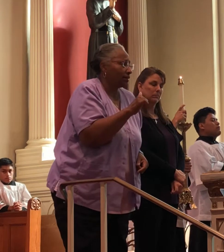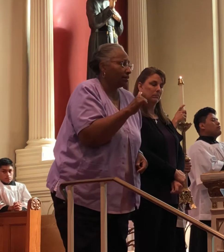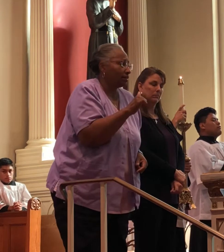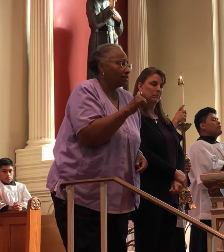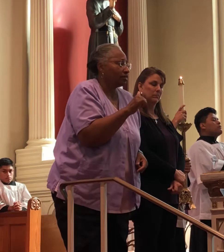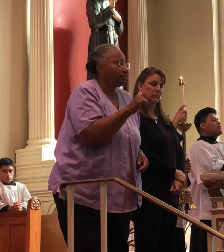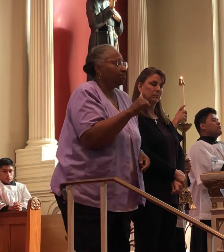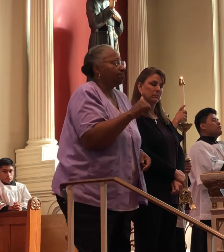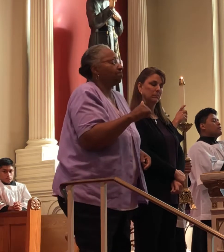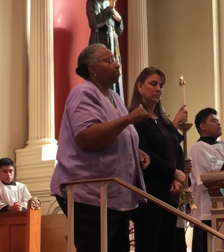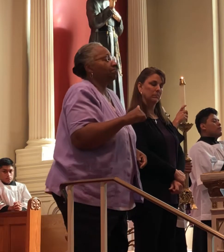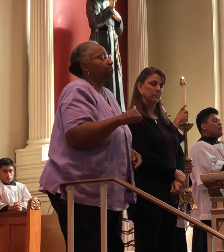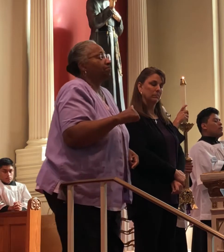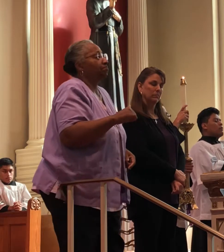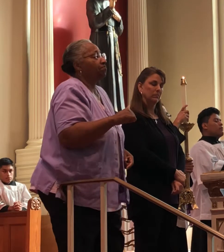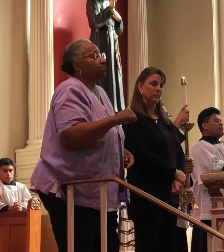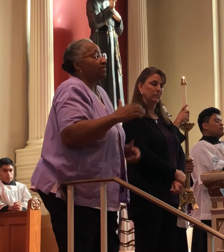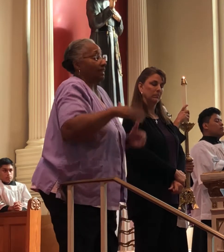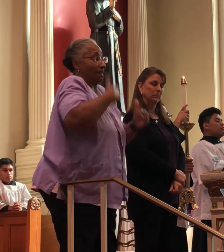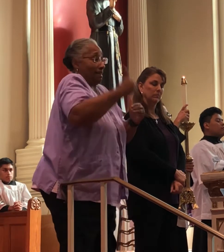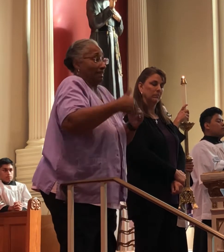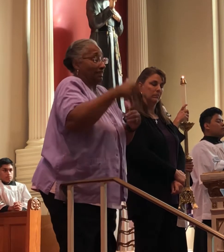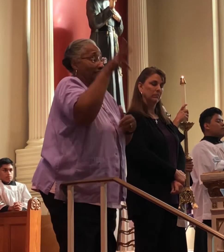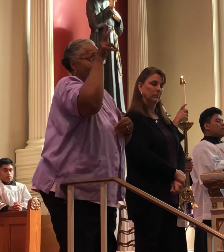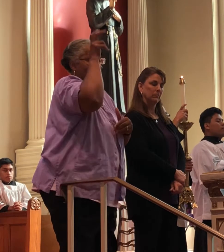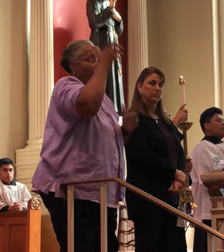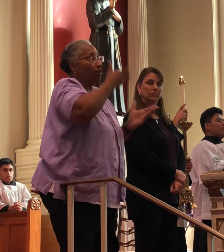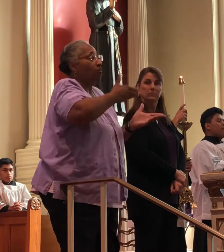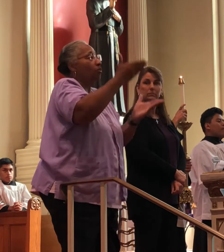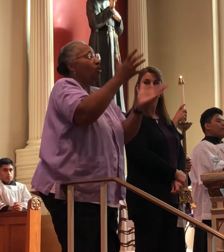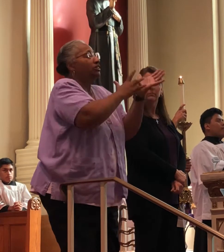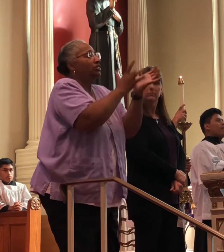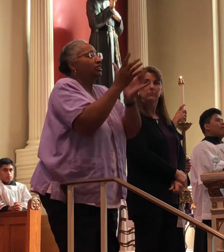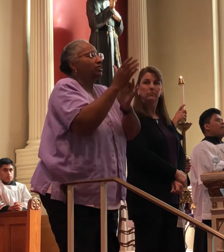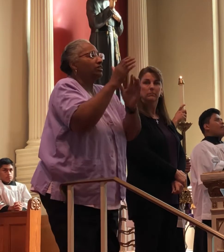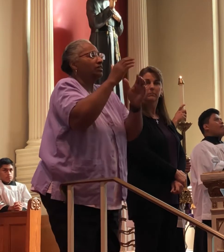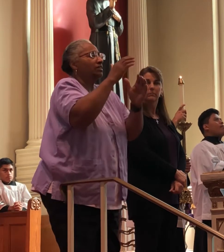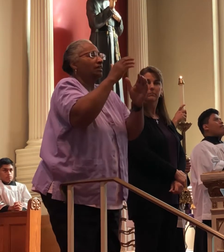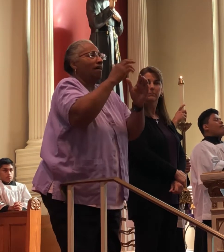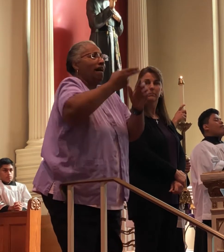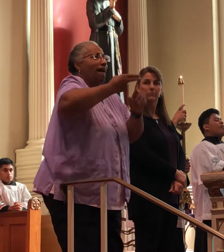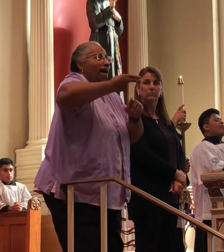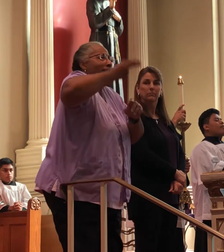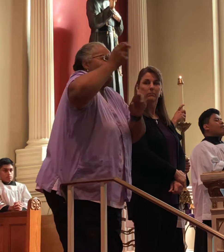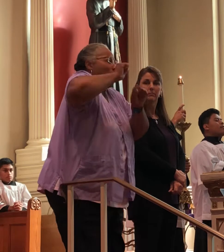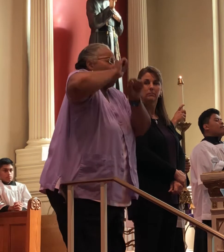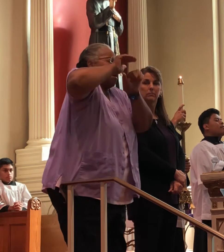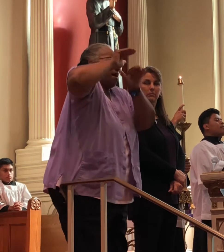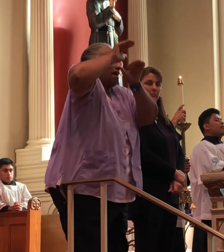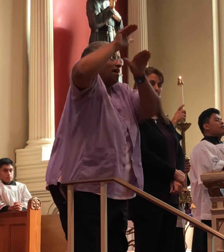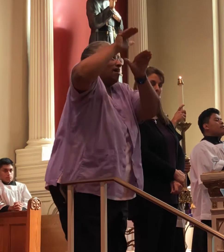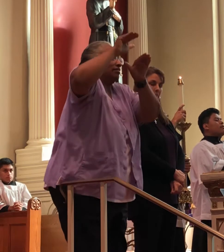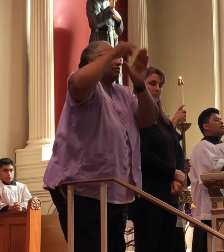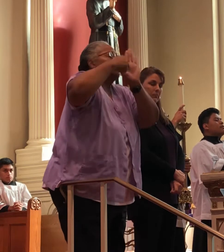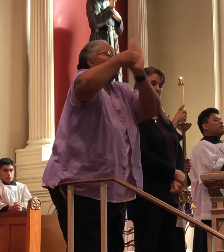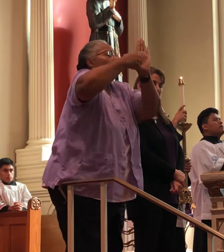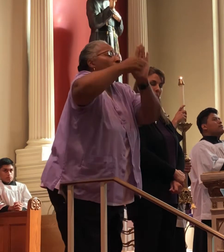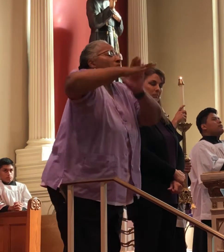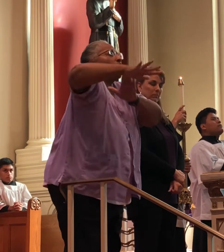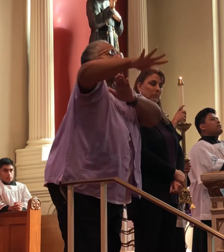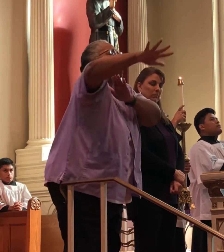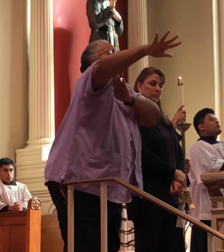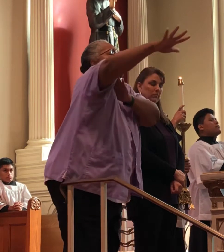Then the devil took him up to a very high mountain and showed him all the kingdoms of the world and their